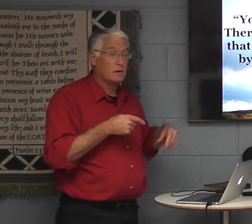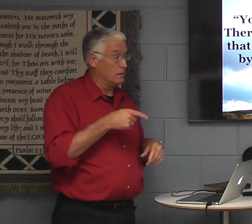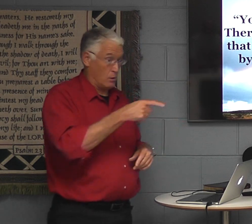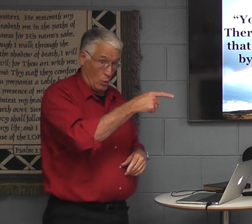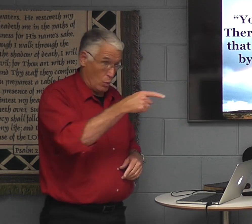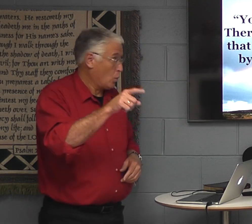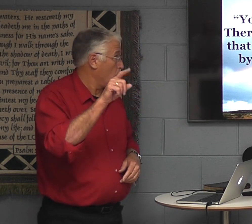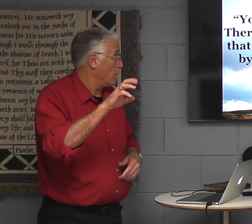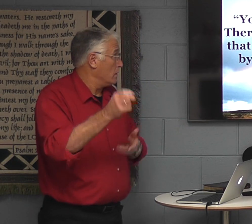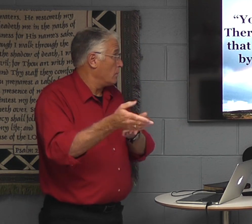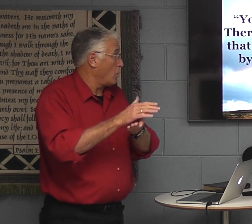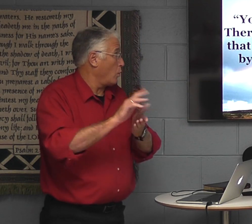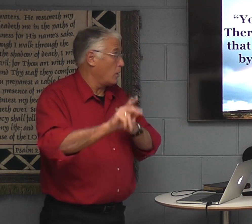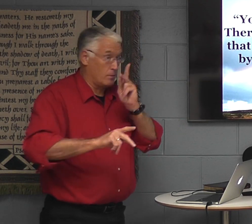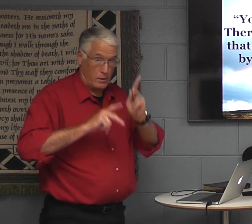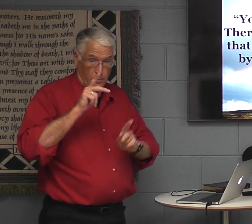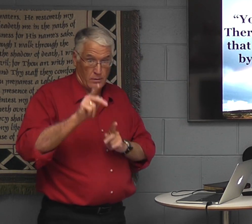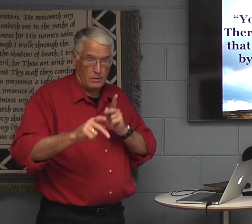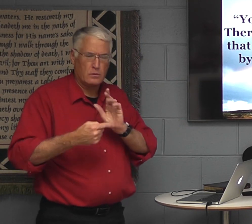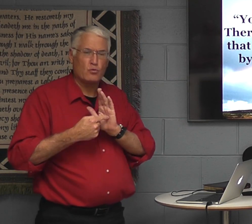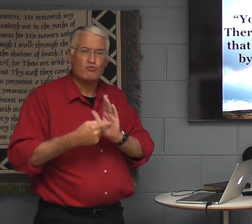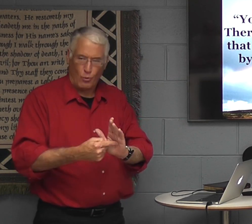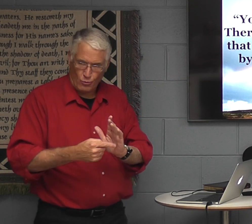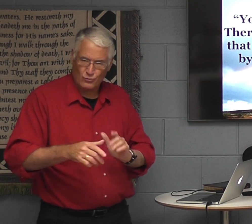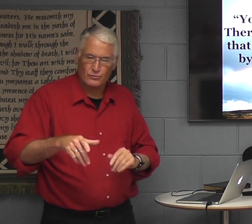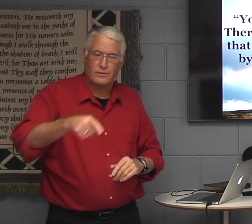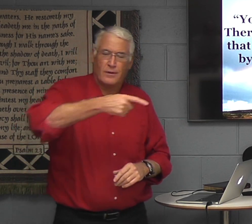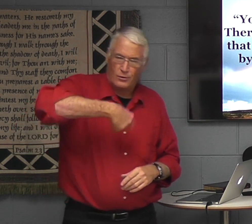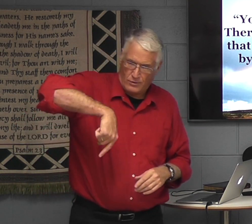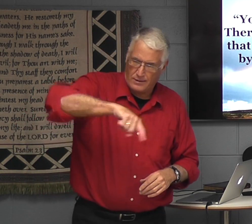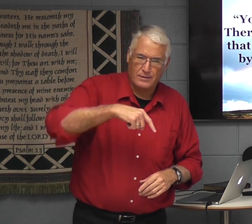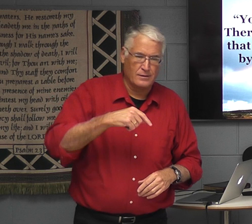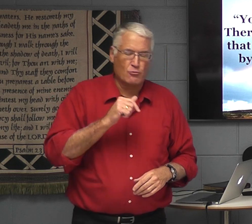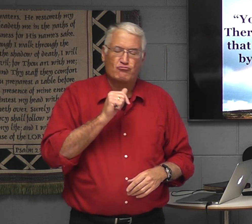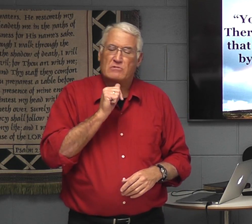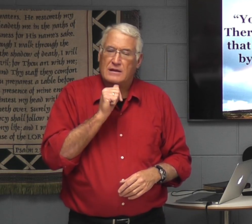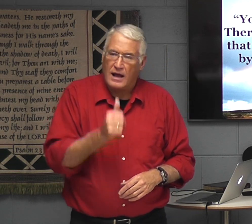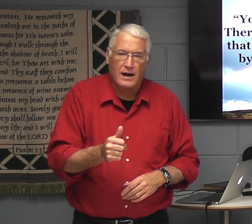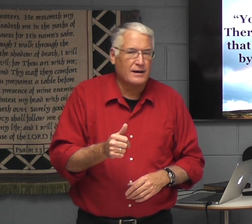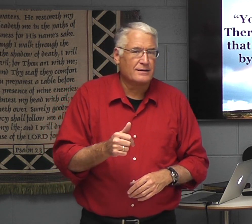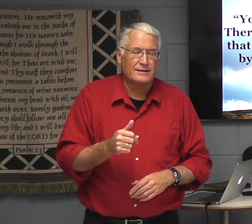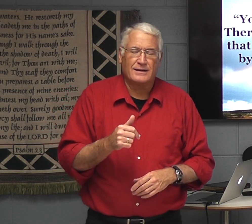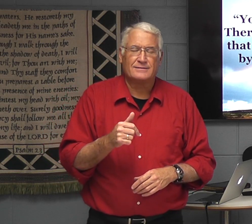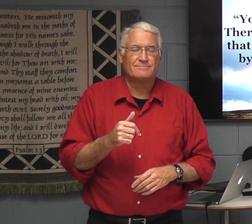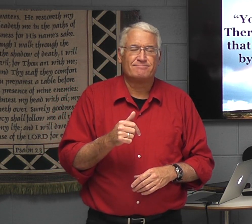from Exodus 22:31, it says, you must be my holy people, meaning we're not